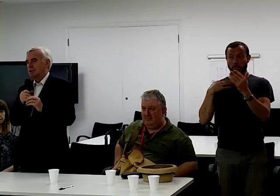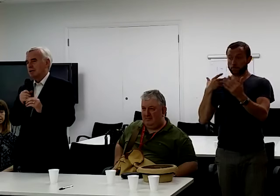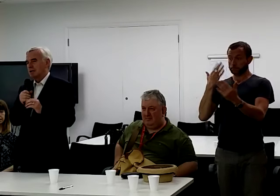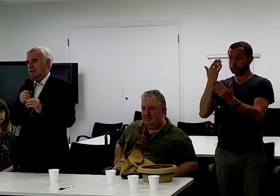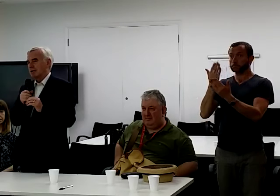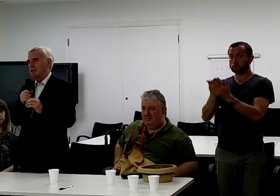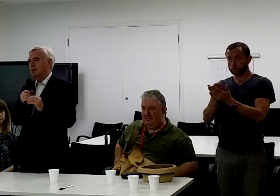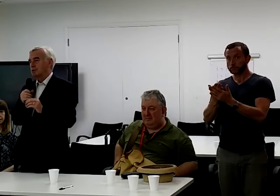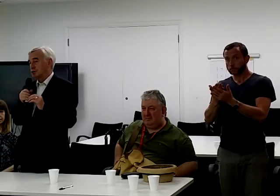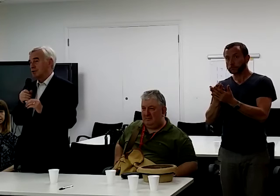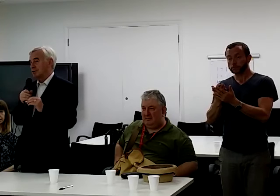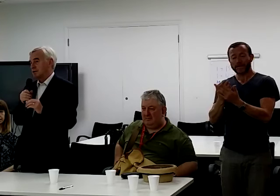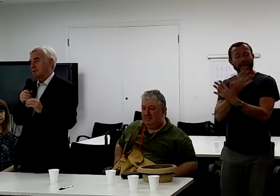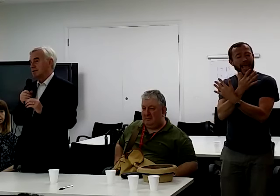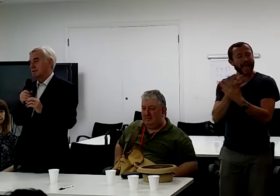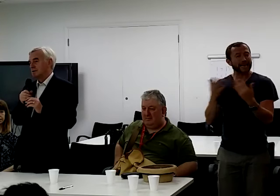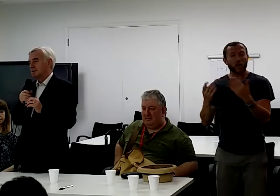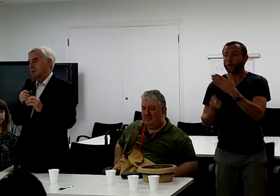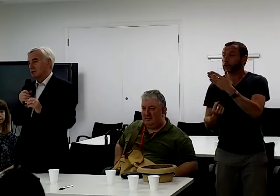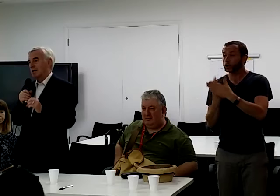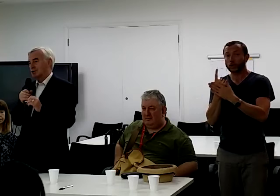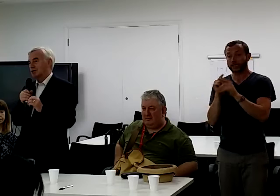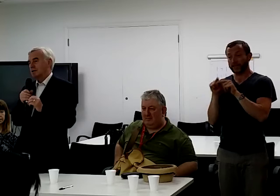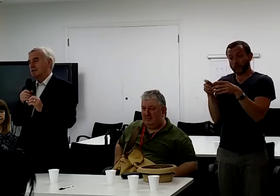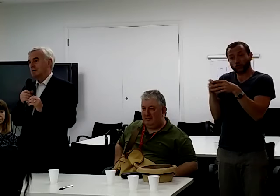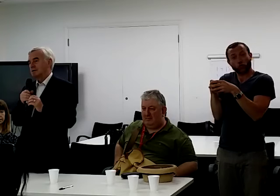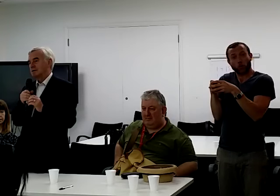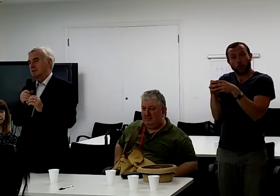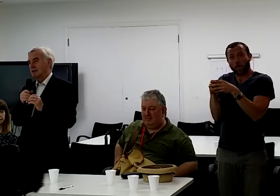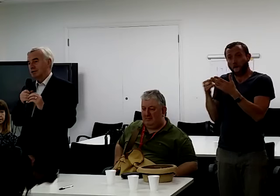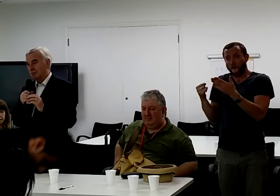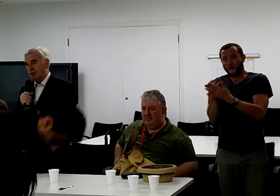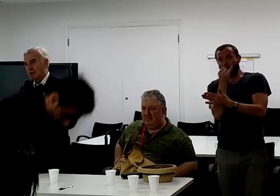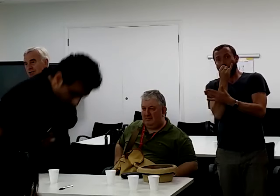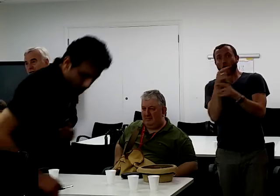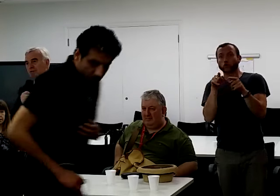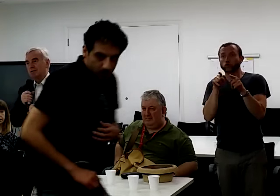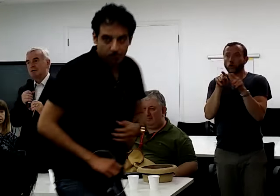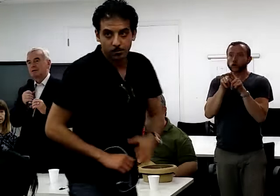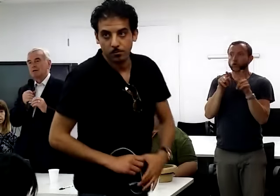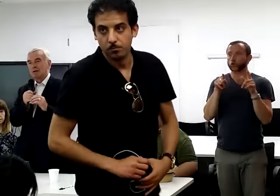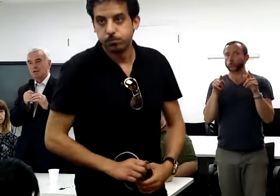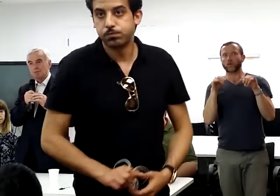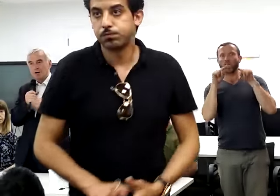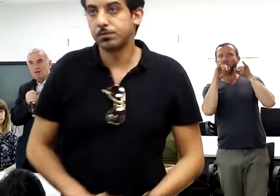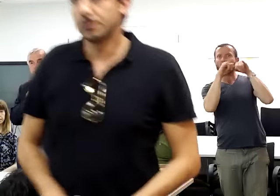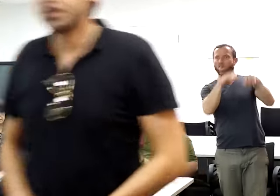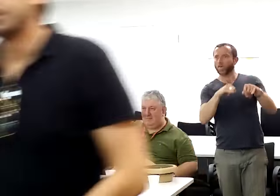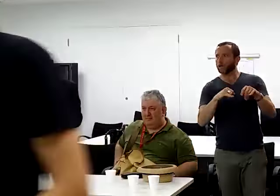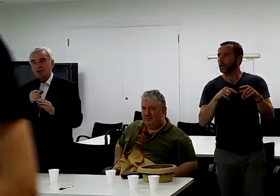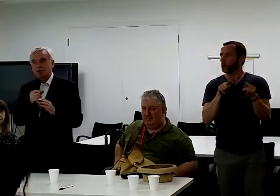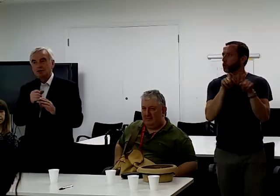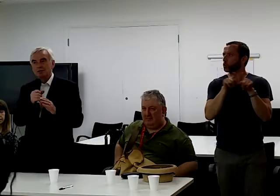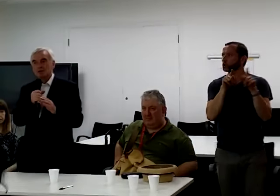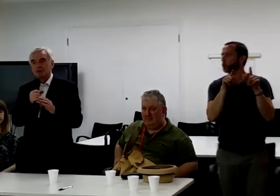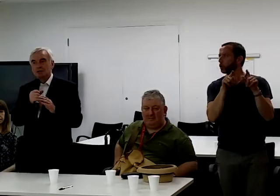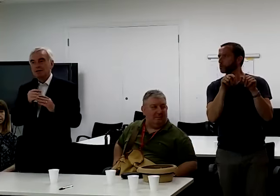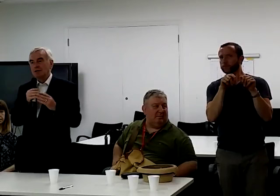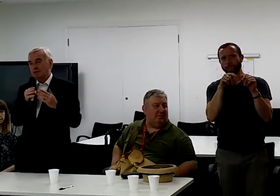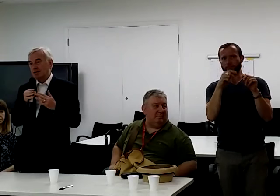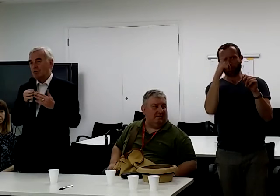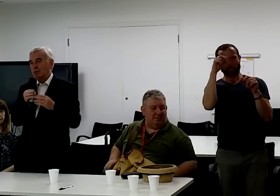10 months on, they've been looking at any opportunity to actually undermine Jeremy, undermine the